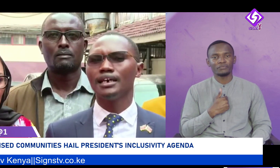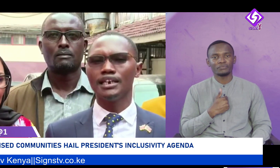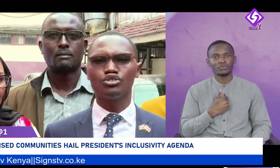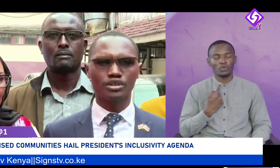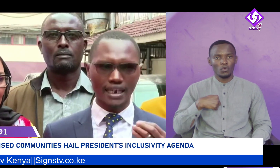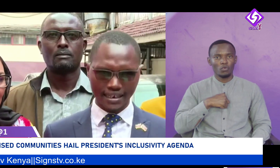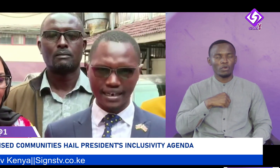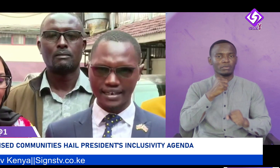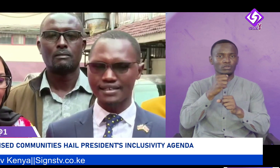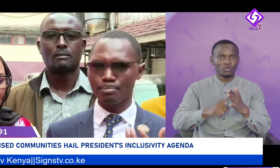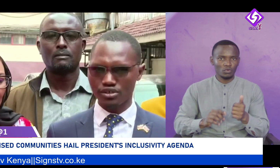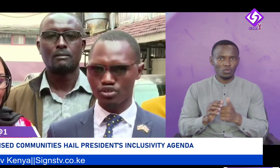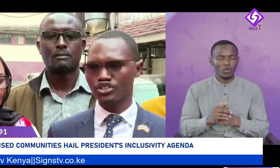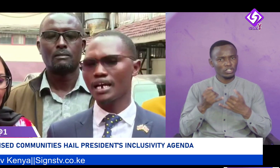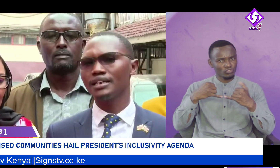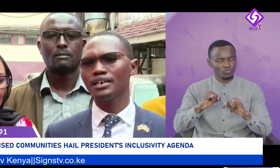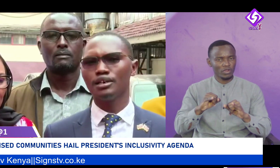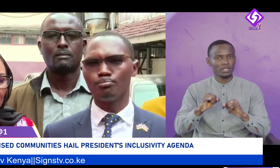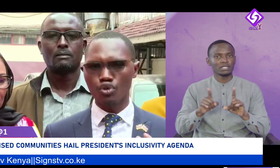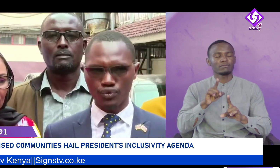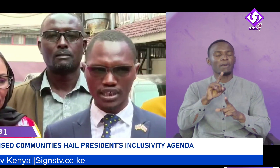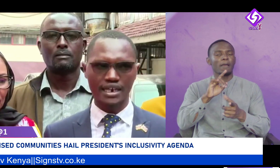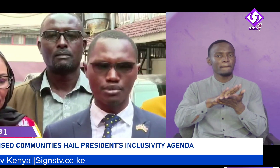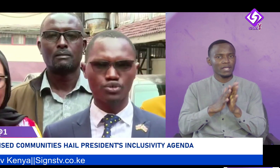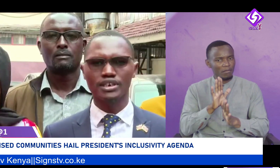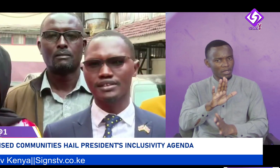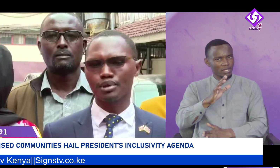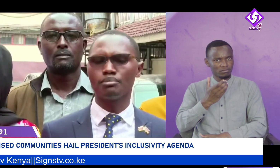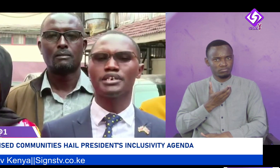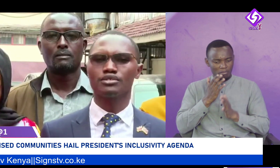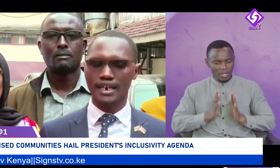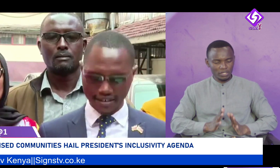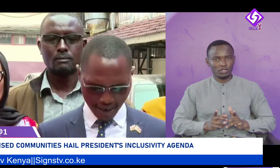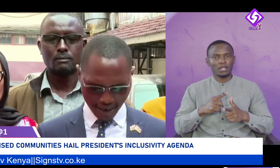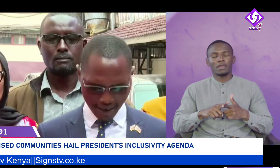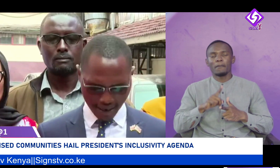He need to take it like his personal child, move with it and make sure it is implemented to the letter.